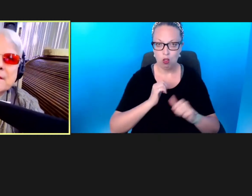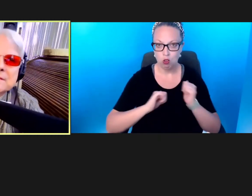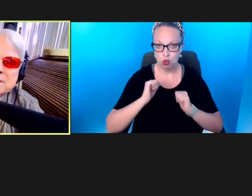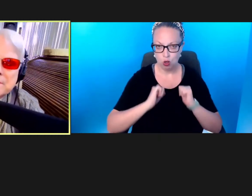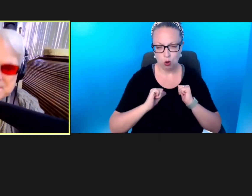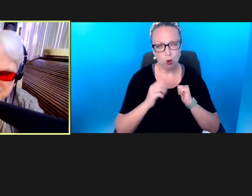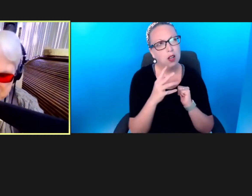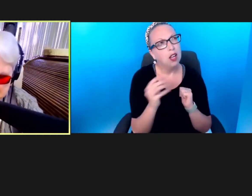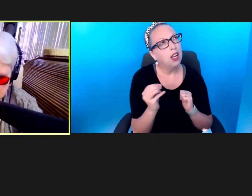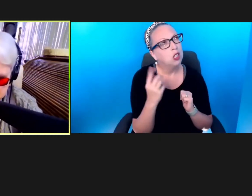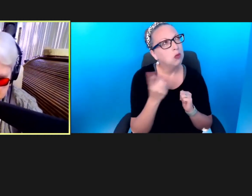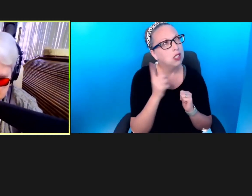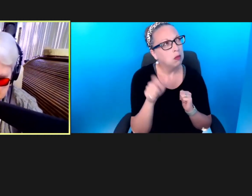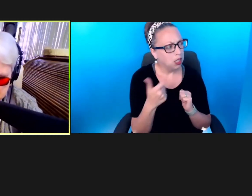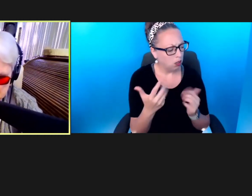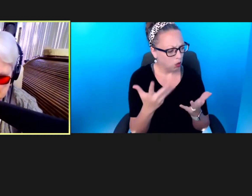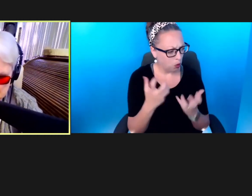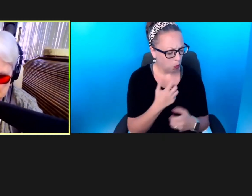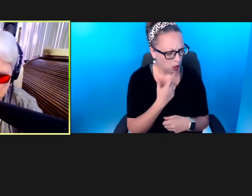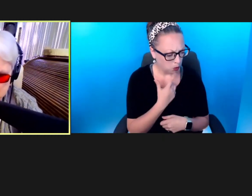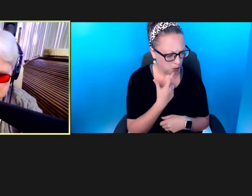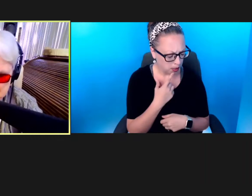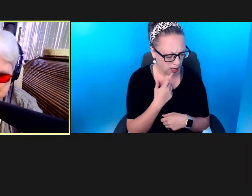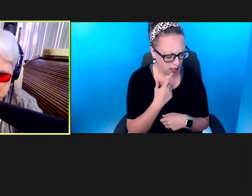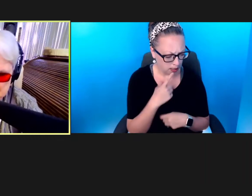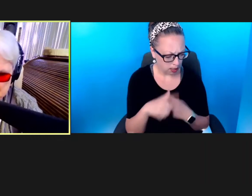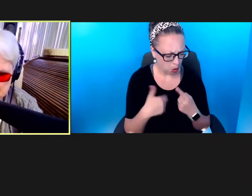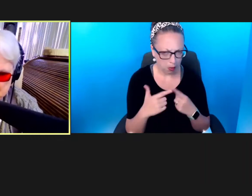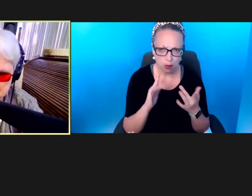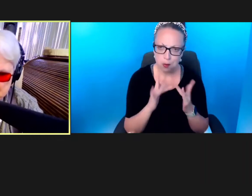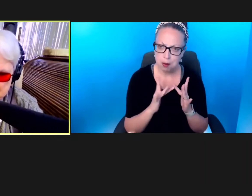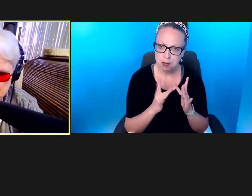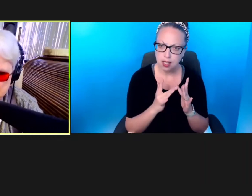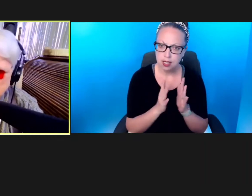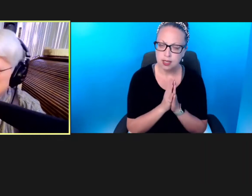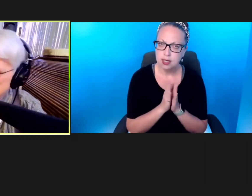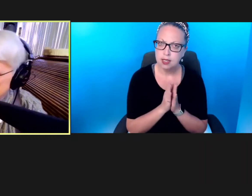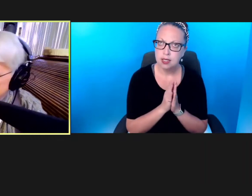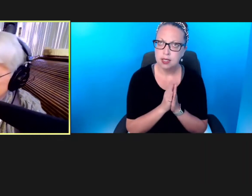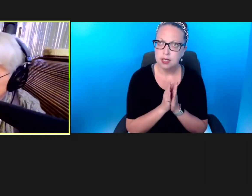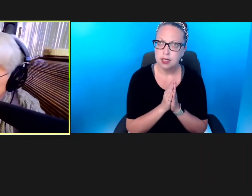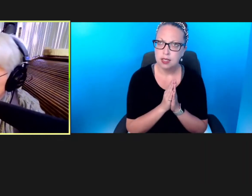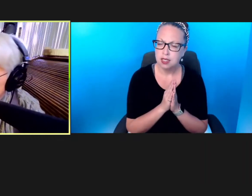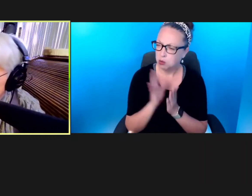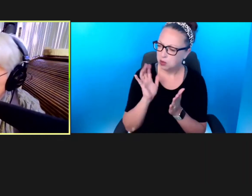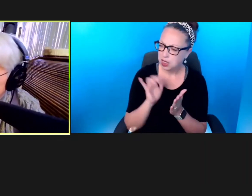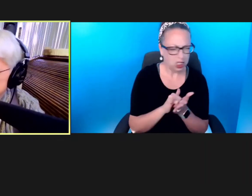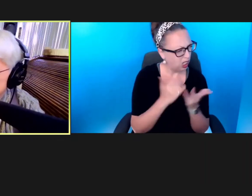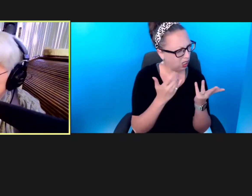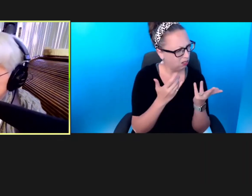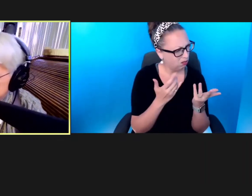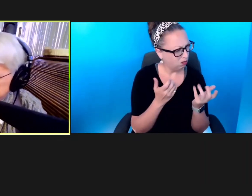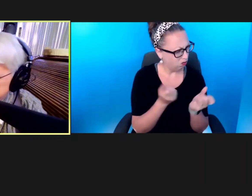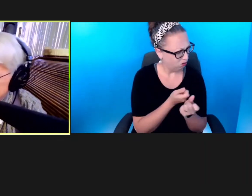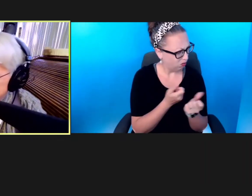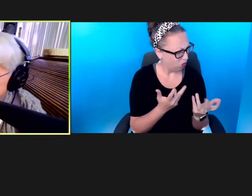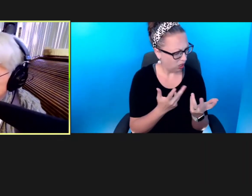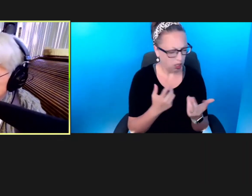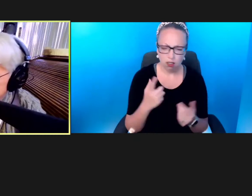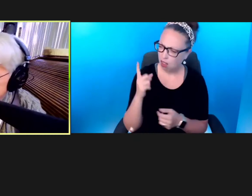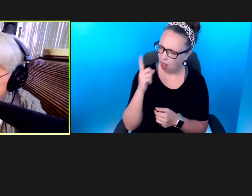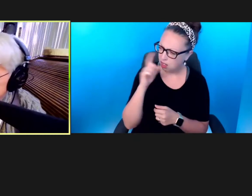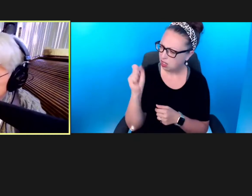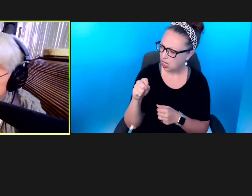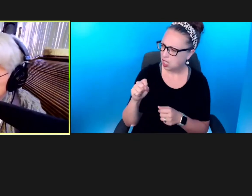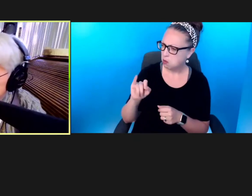there was something else I wanted to say about the website. Did I cover it all? I think so, but if you think about it, you